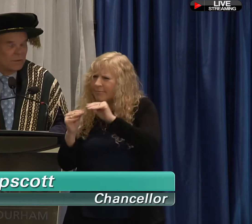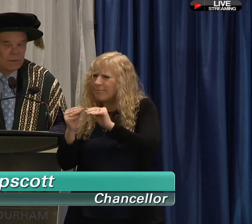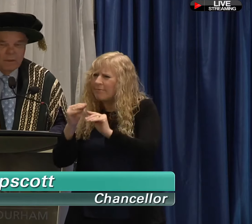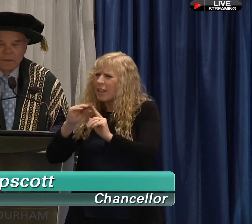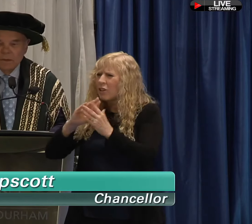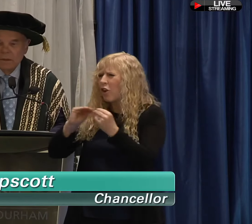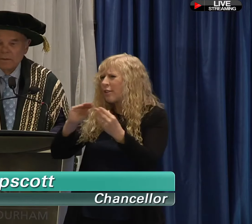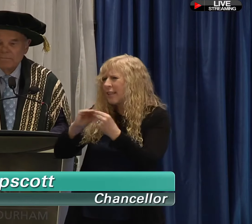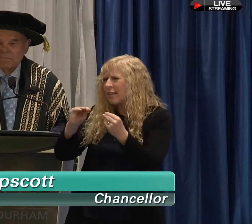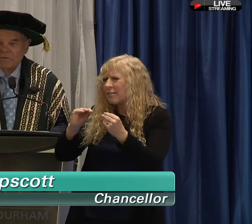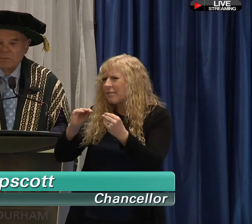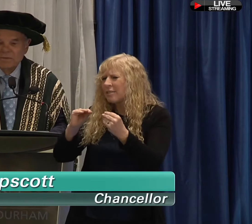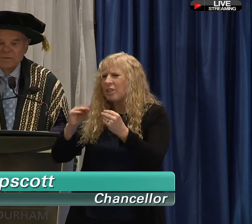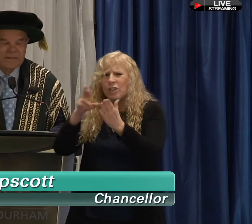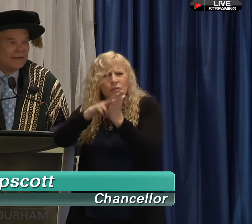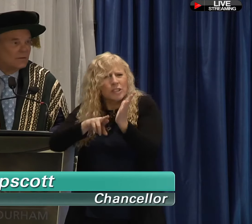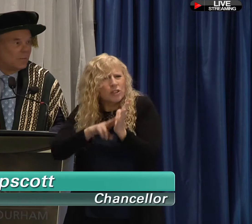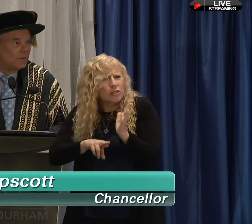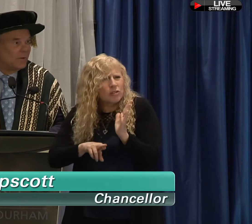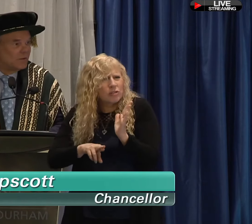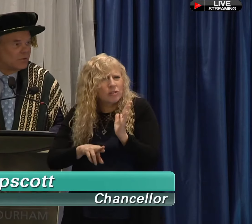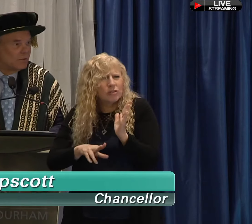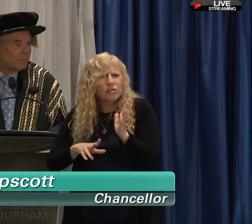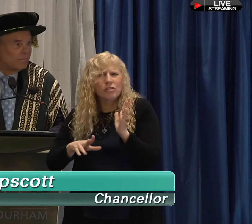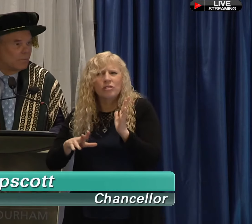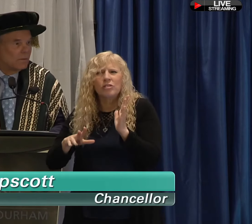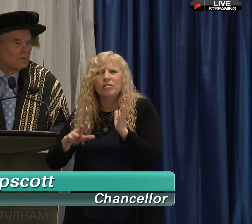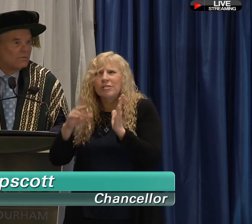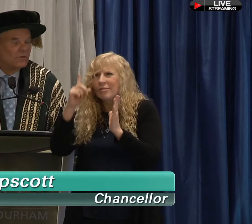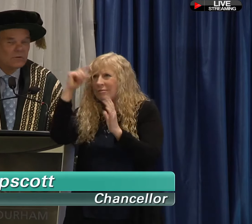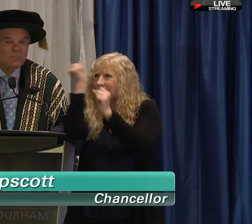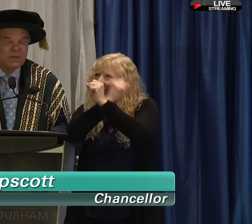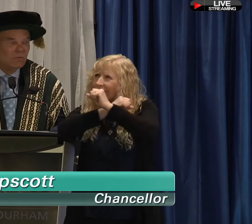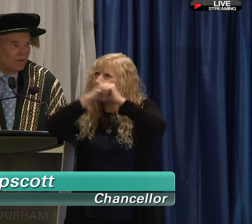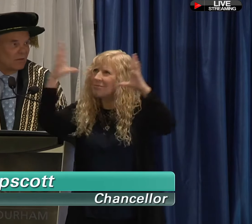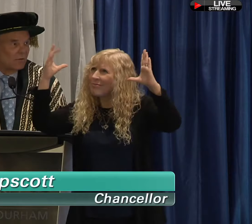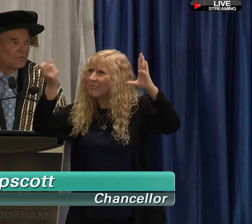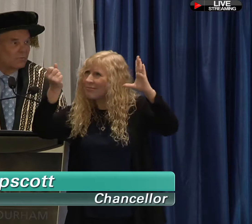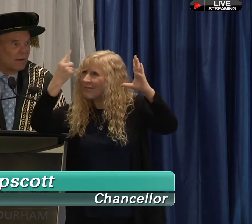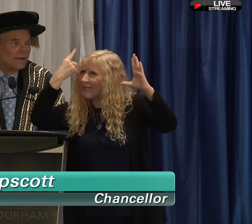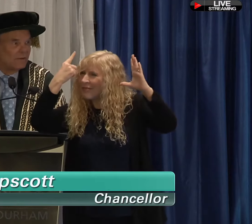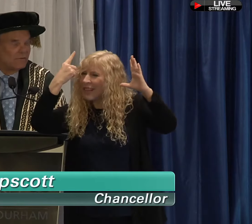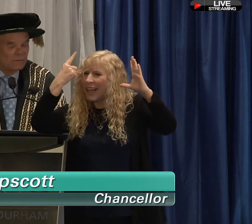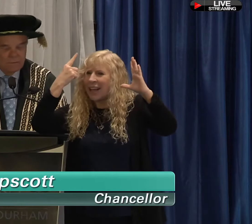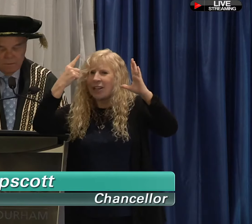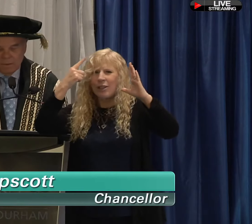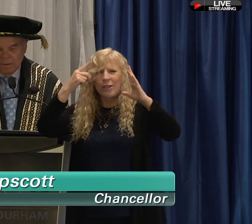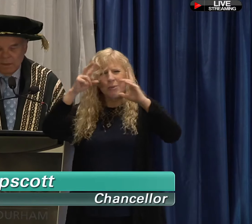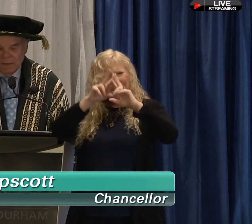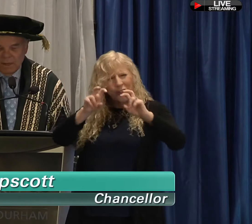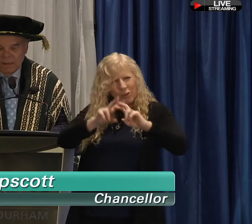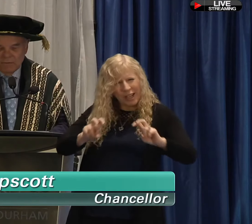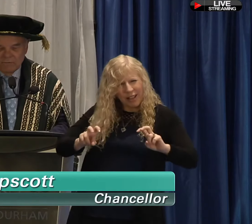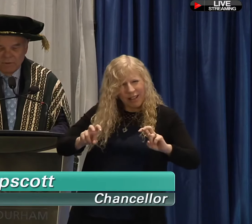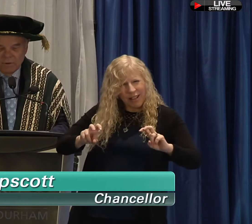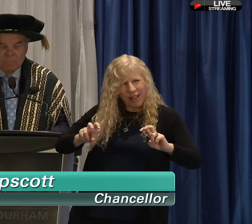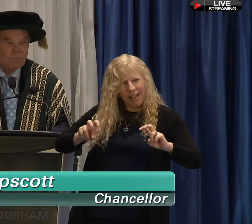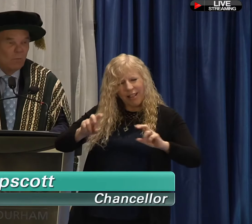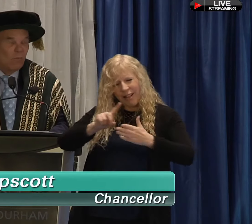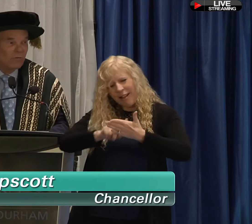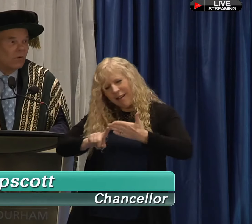research, to understand the big picture, to be critical, to write,